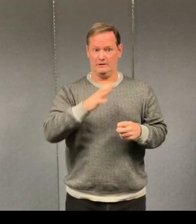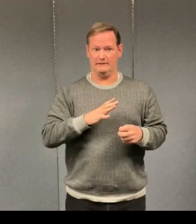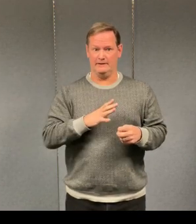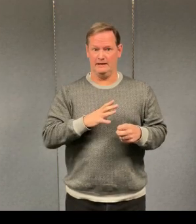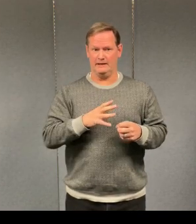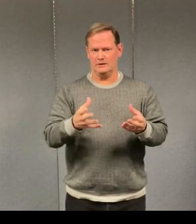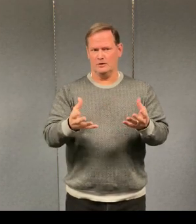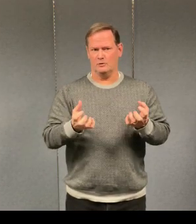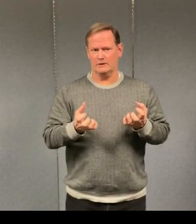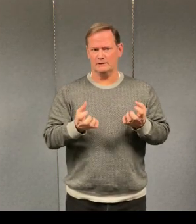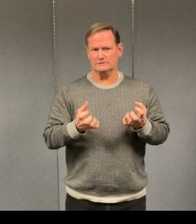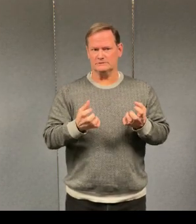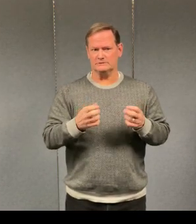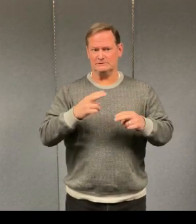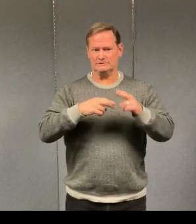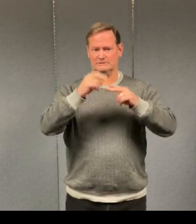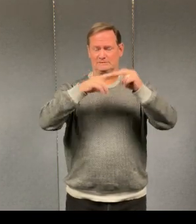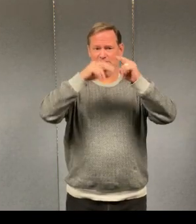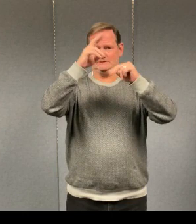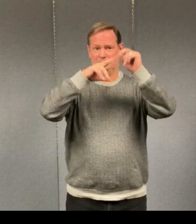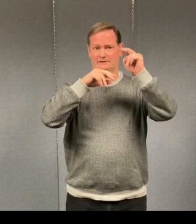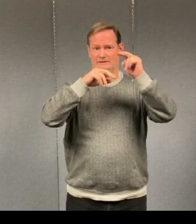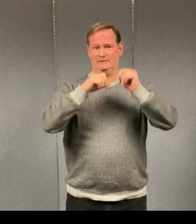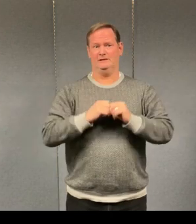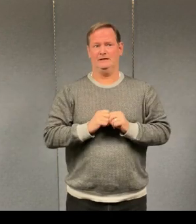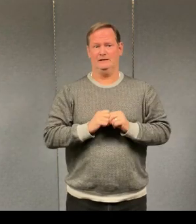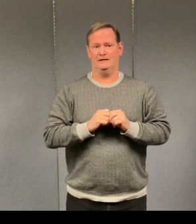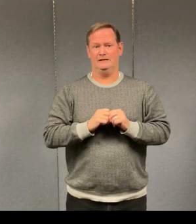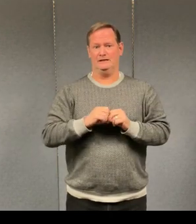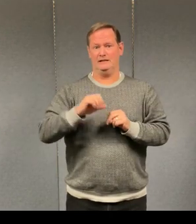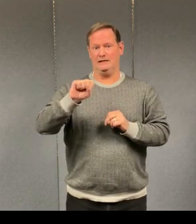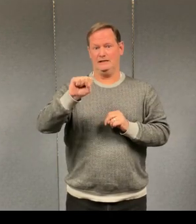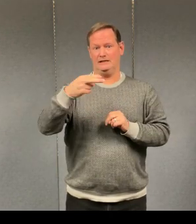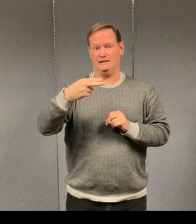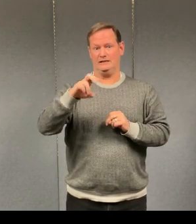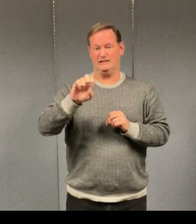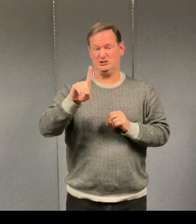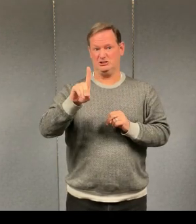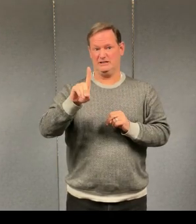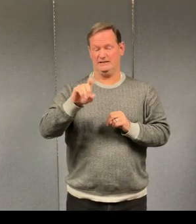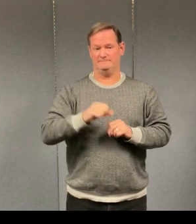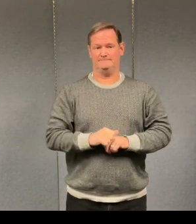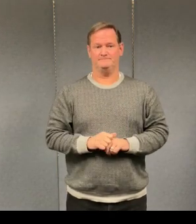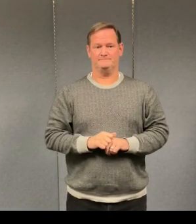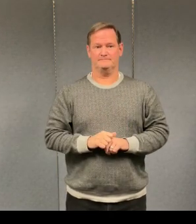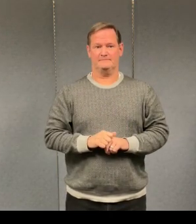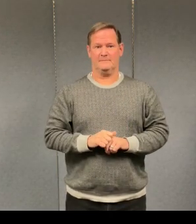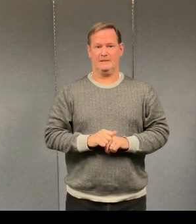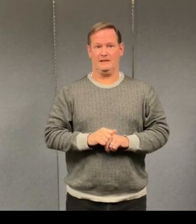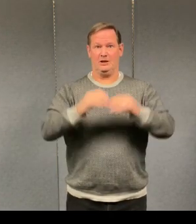he wants the walls and the roof of his shed to be made out of plywood. And he